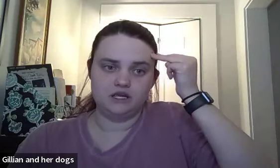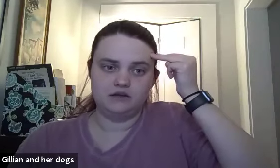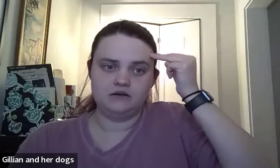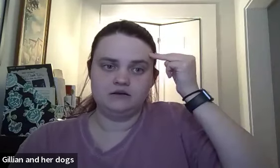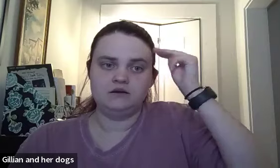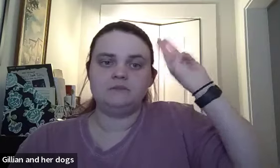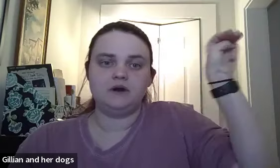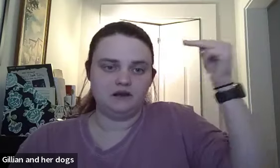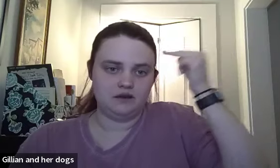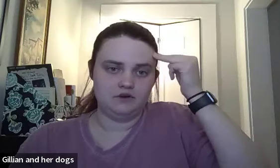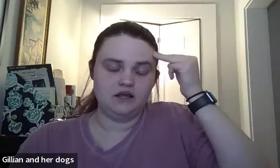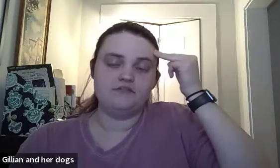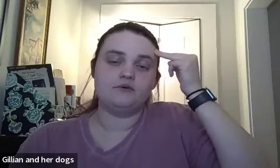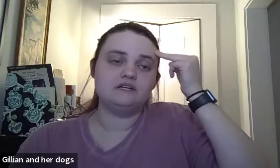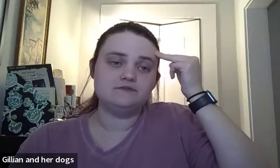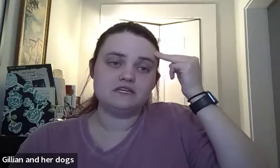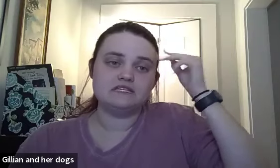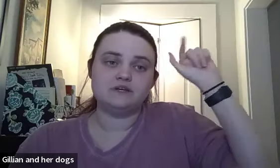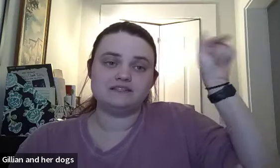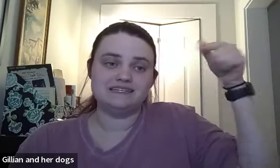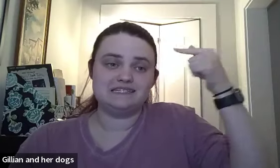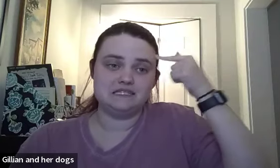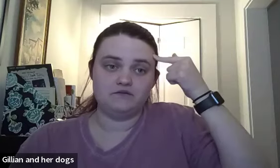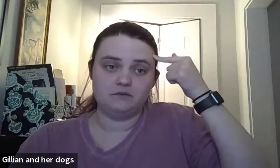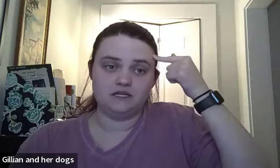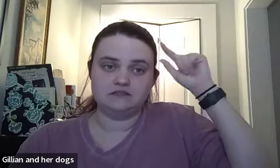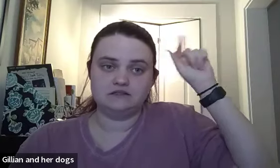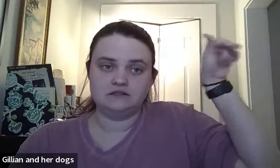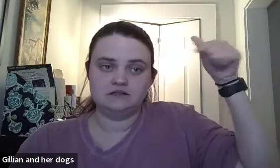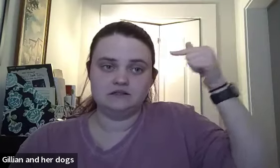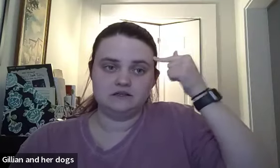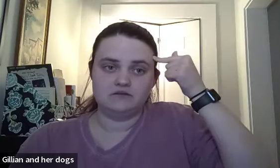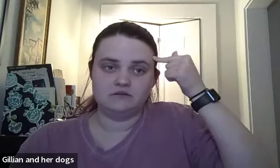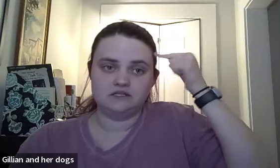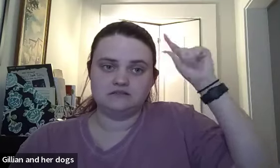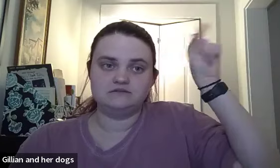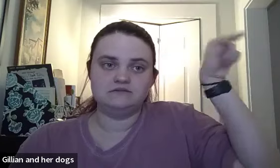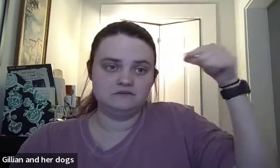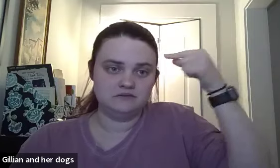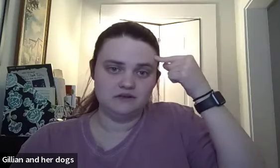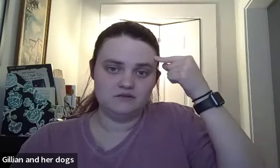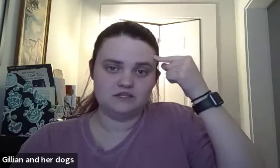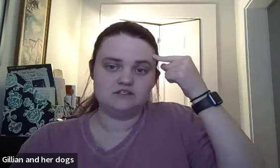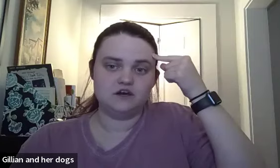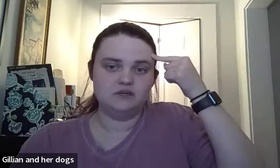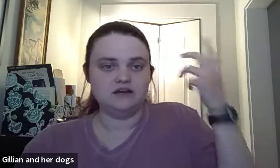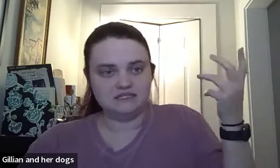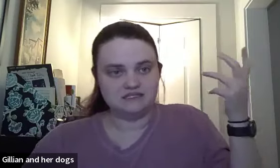Montgomery. Montgomery. And the reason for this is because this is government. Government. Government. So because it's